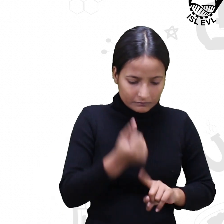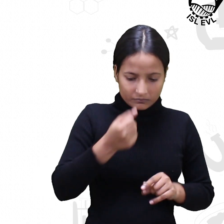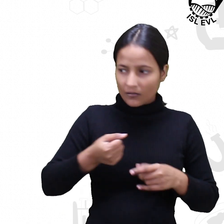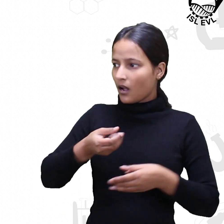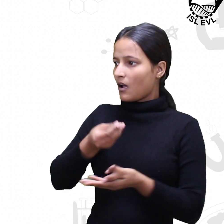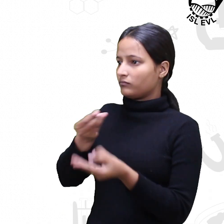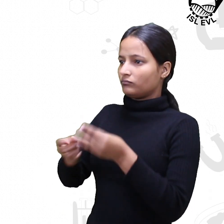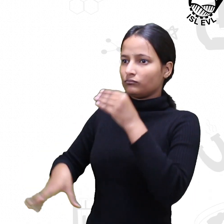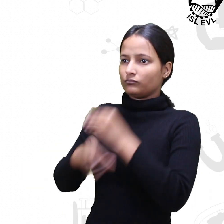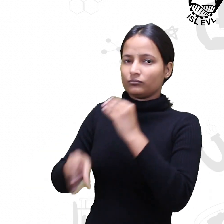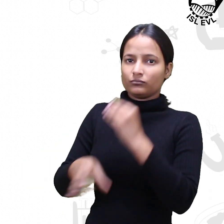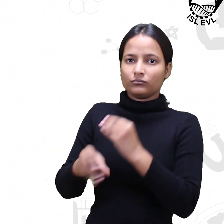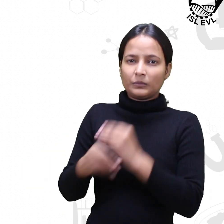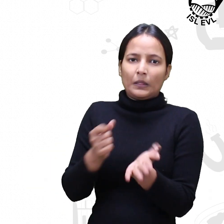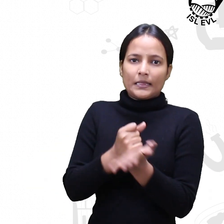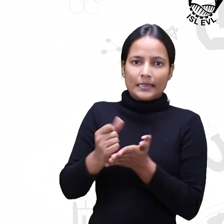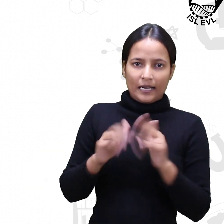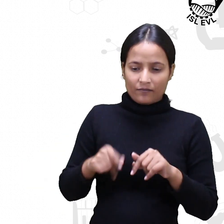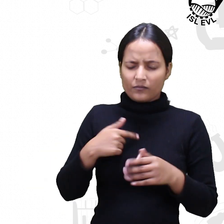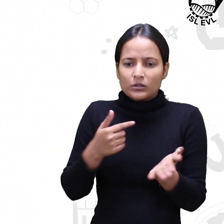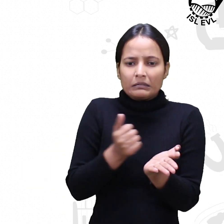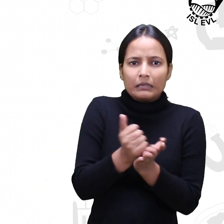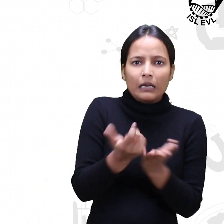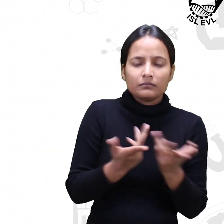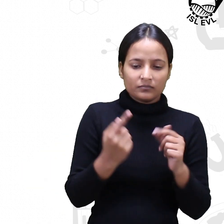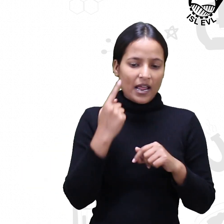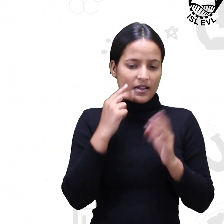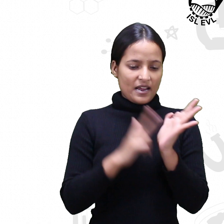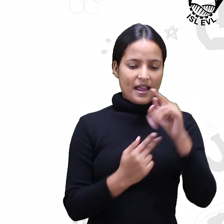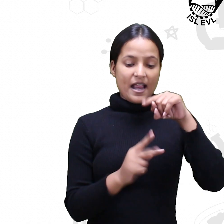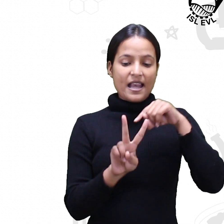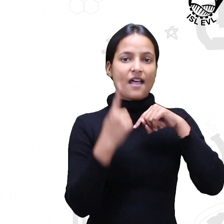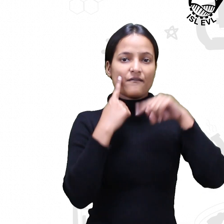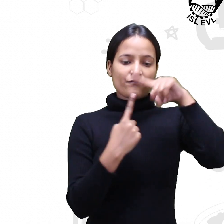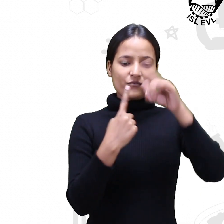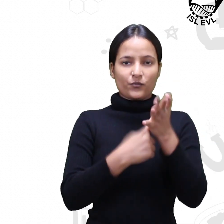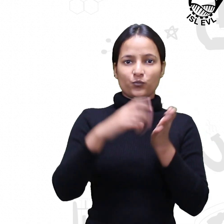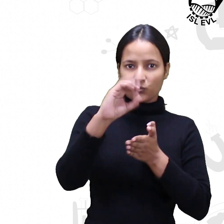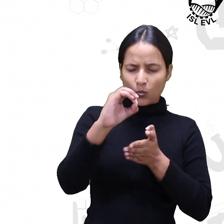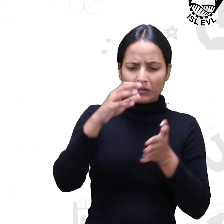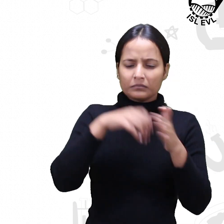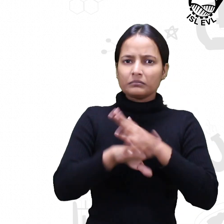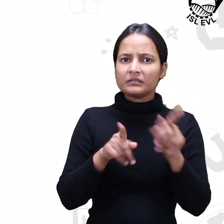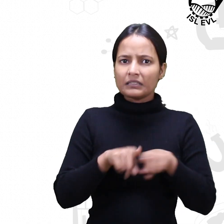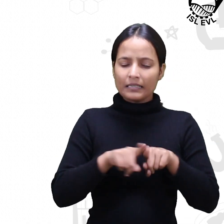laboratory bench. And so for this, we use something called in vitro models. So we grow these microbes on plastic